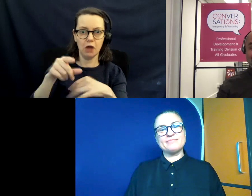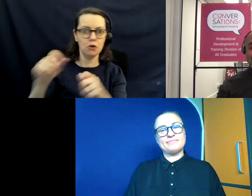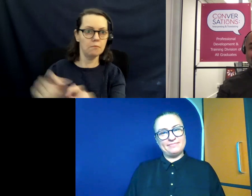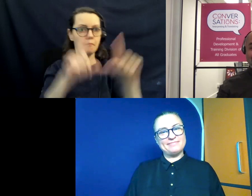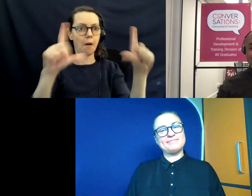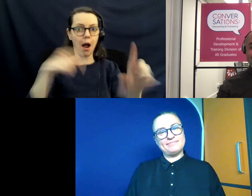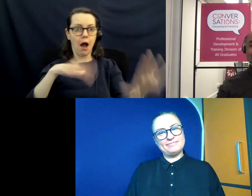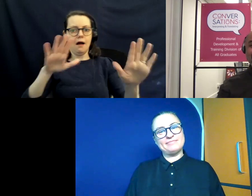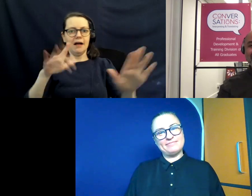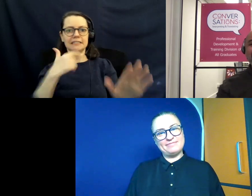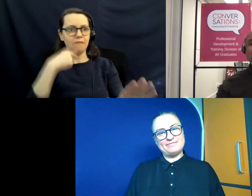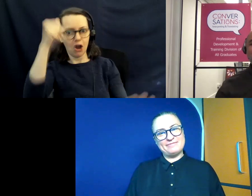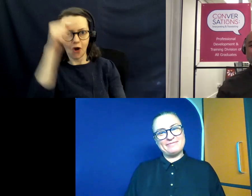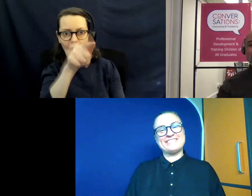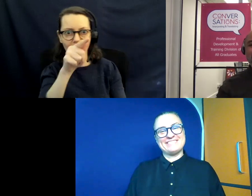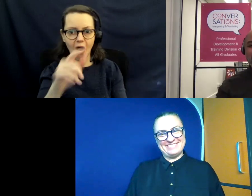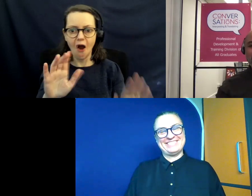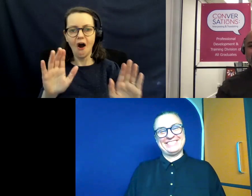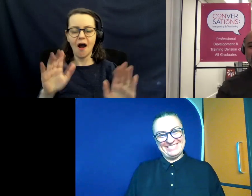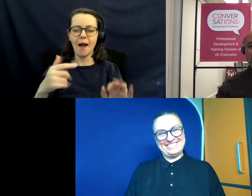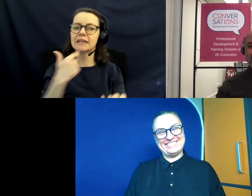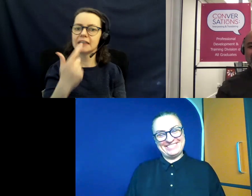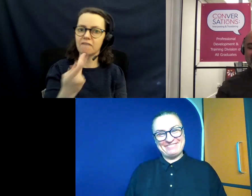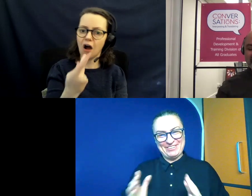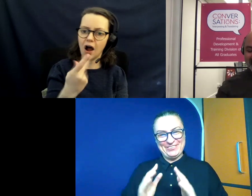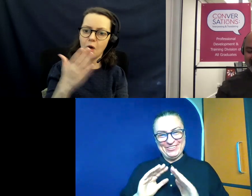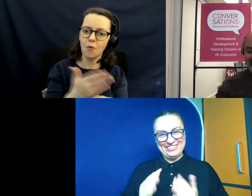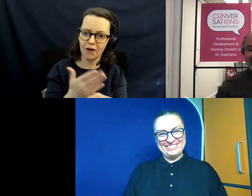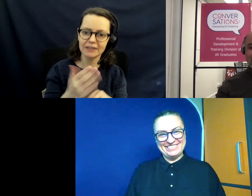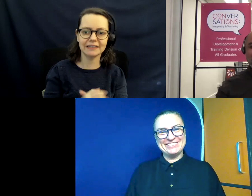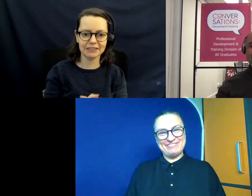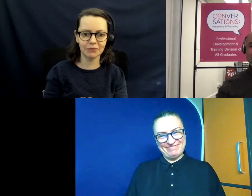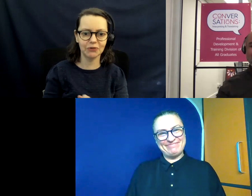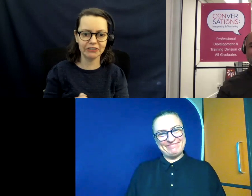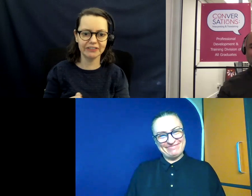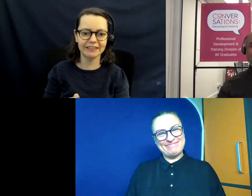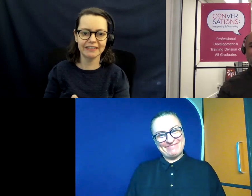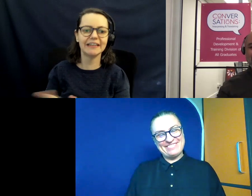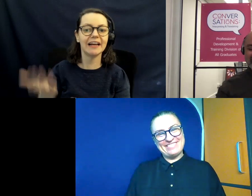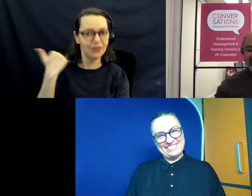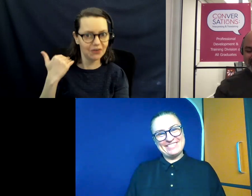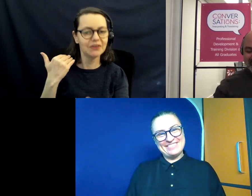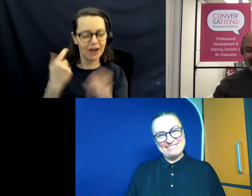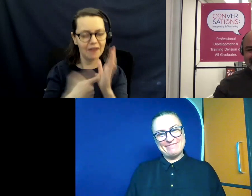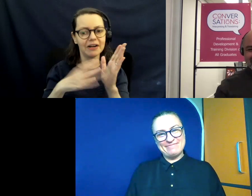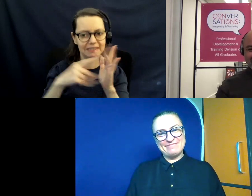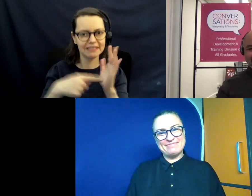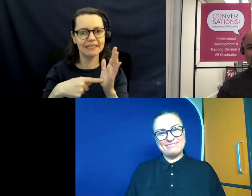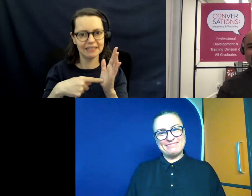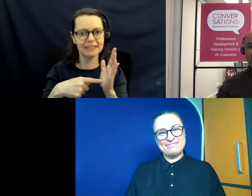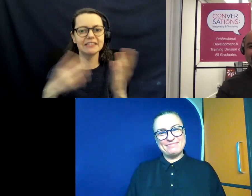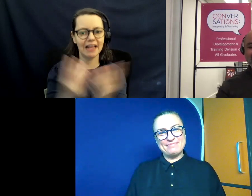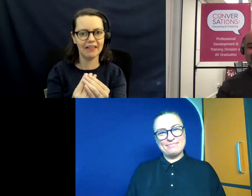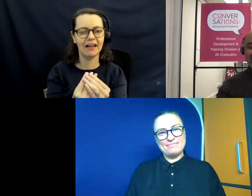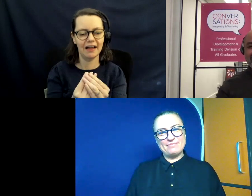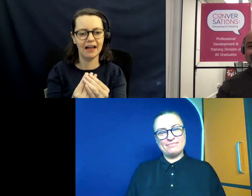God, that's Stef, you know, because Stef and I, we worked at RMIT. Small world. We worked at RMIT together as